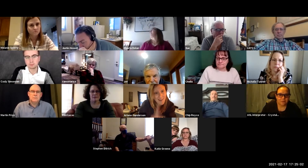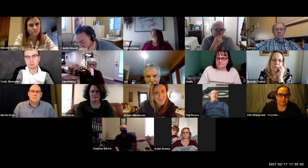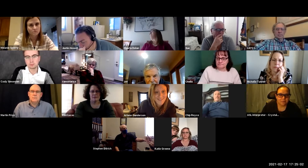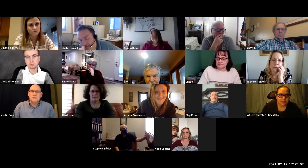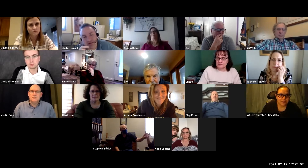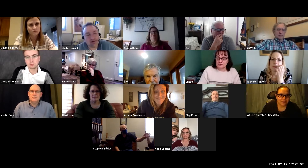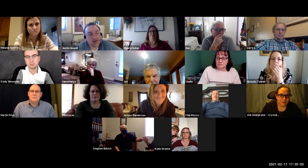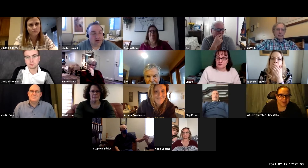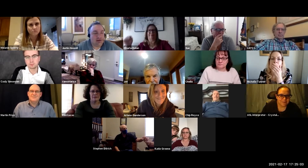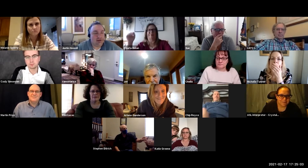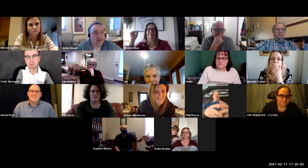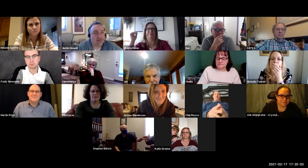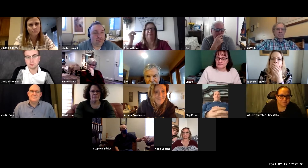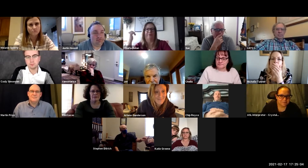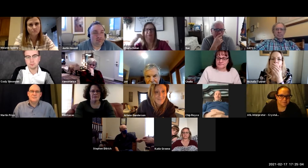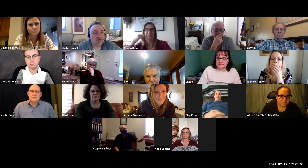that. Okay?